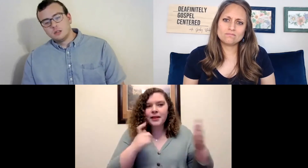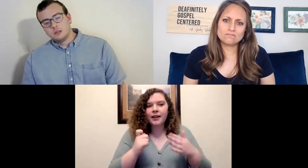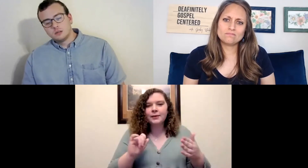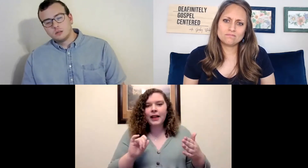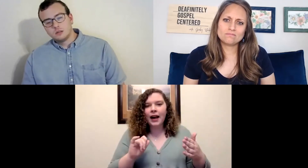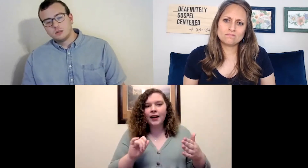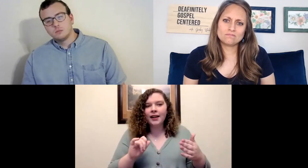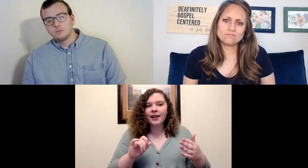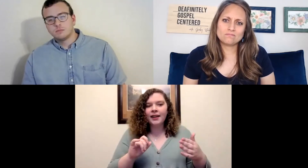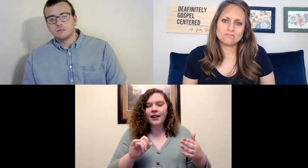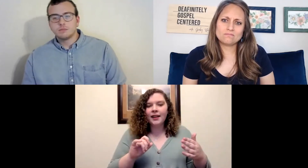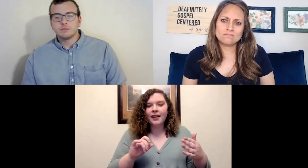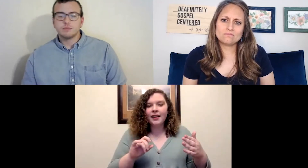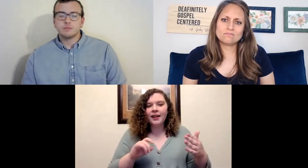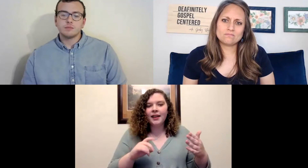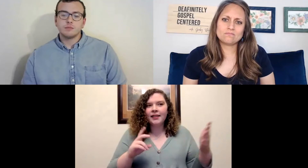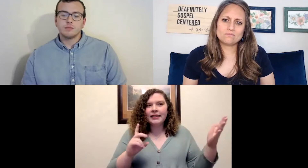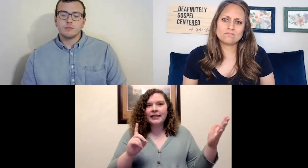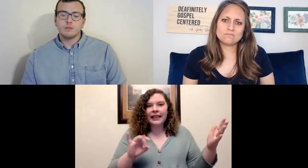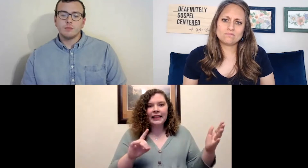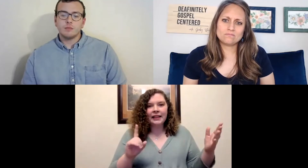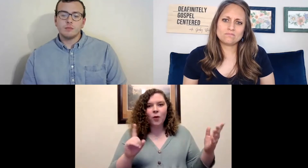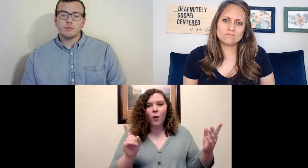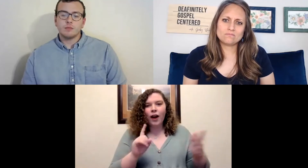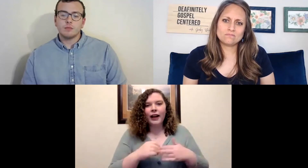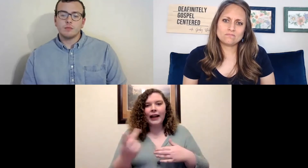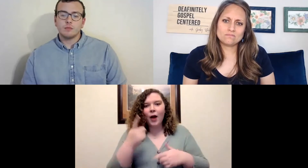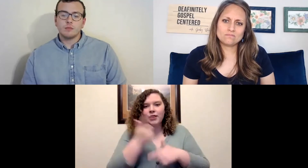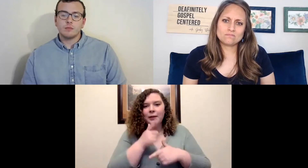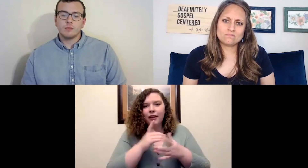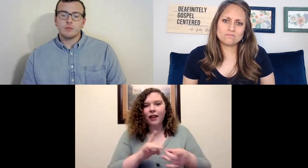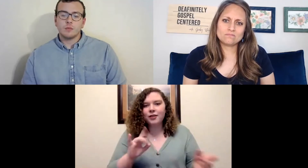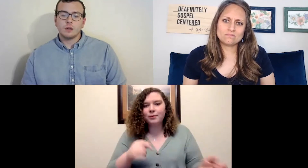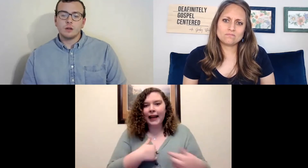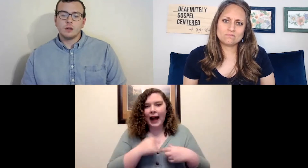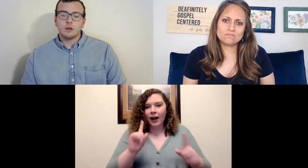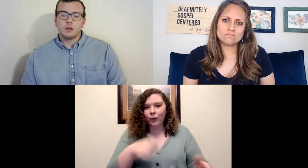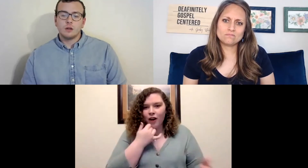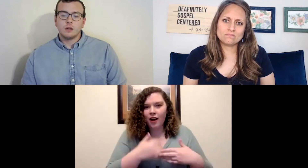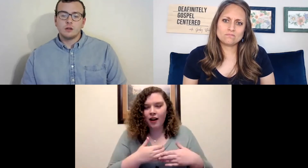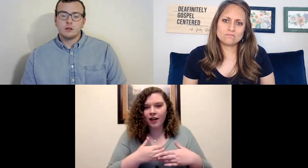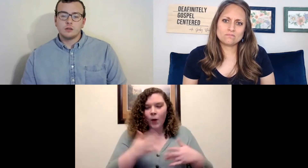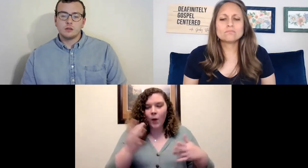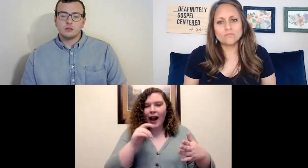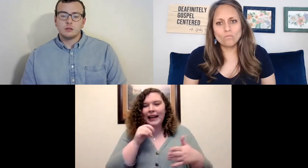with everything else that was going on in that season of life, that really hurt. Because it made me